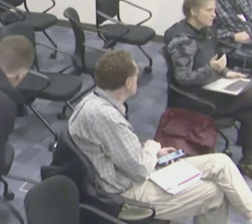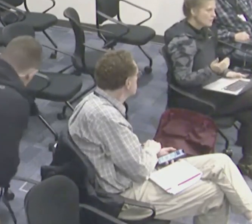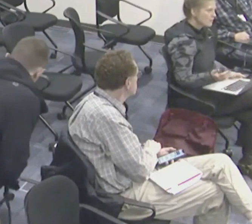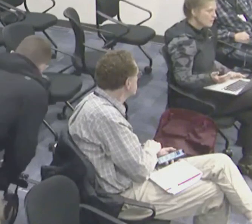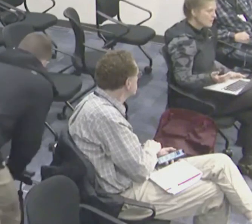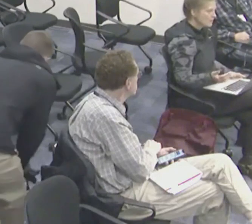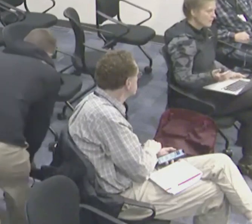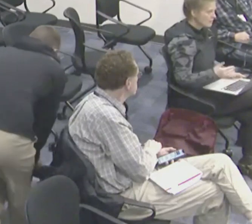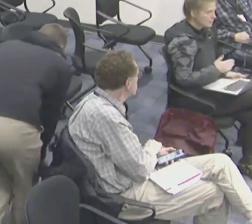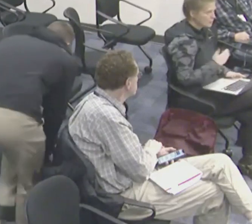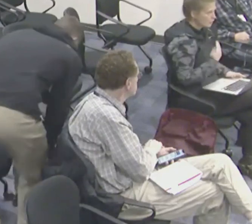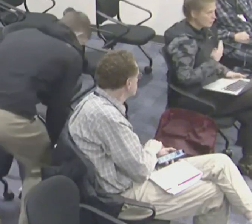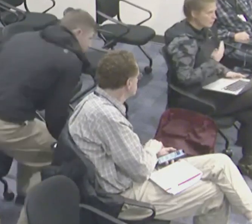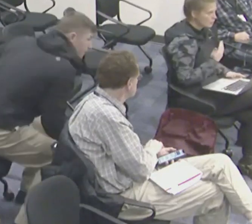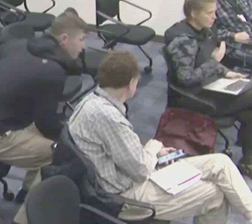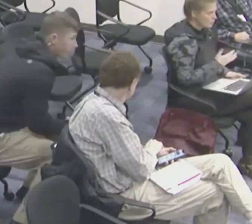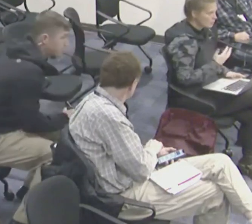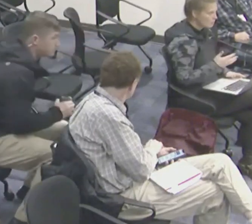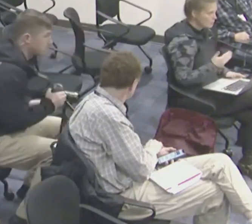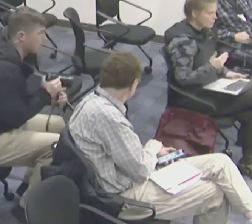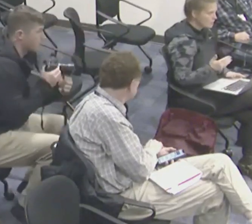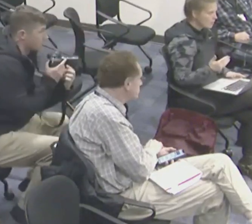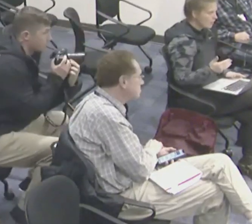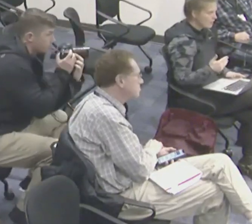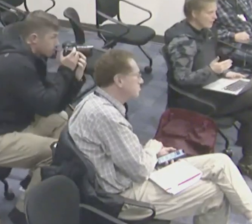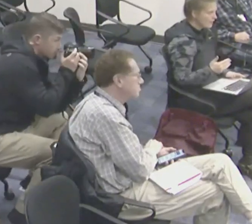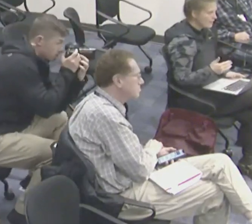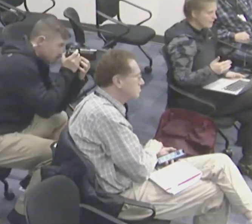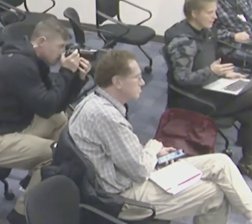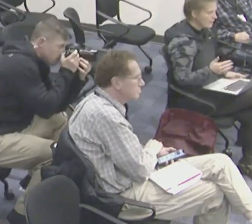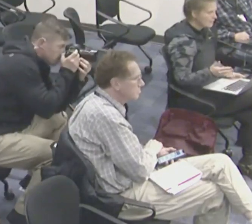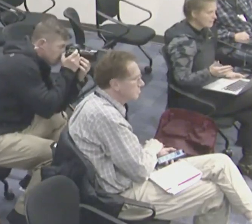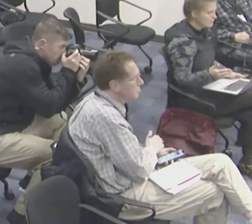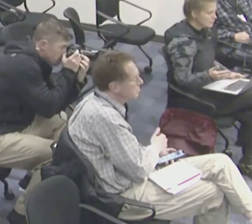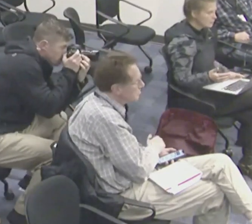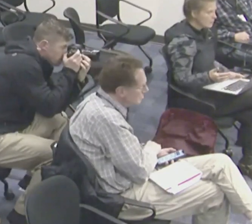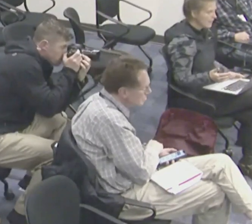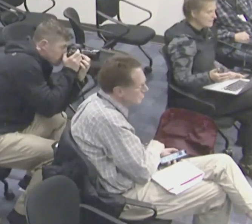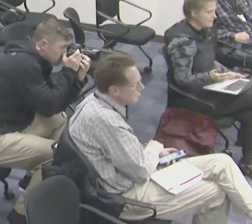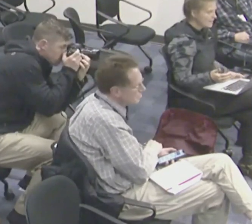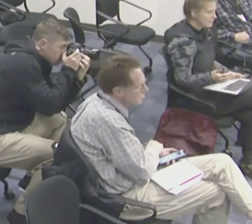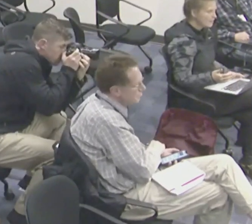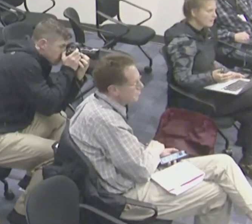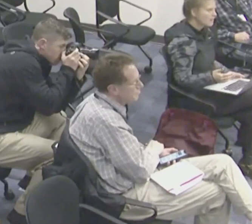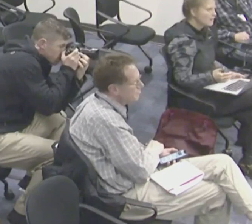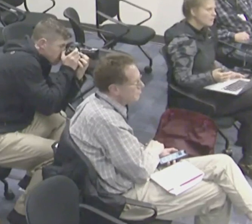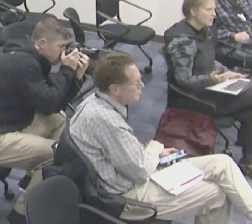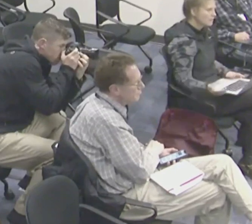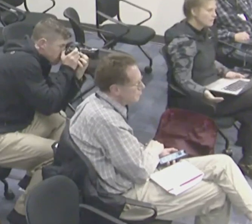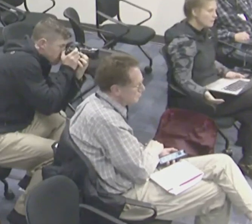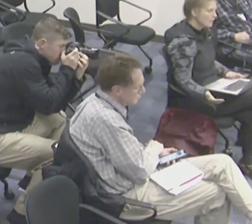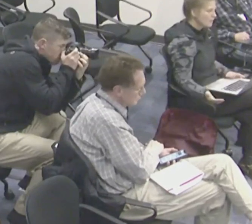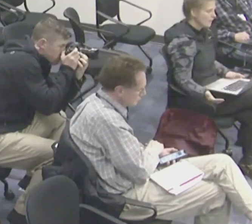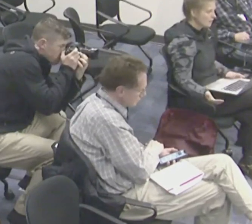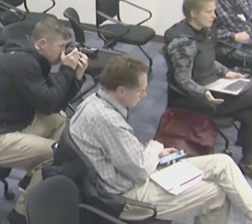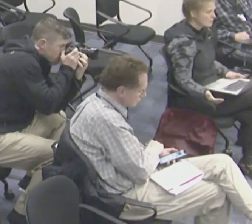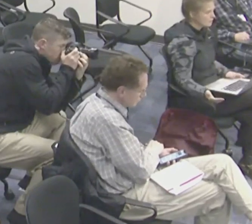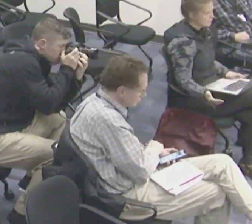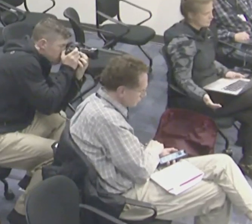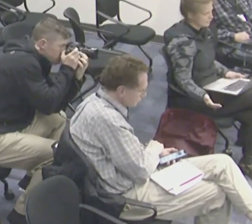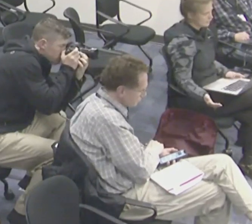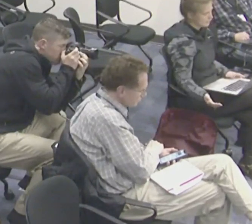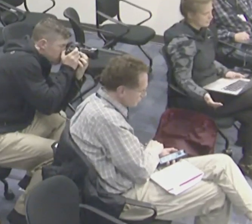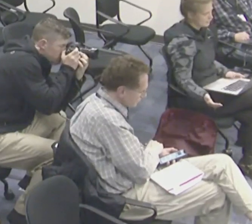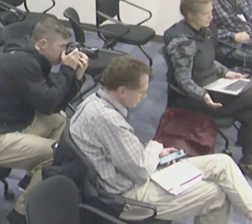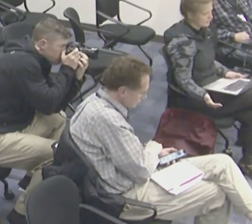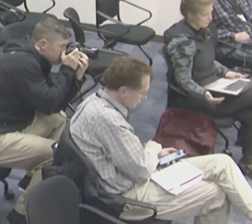So it's been recommended that people don't, you know, purchase up all the N95 and surgical masks, et cetera. Yeah. But meanwhile, healthcare workers